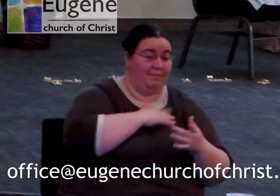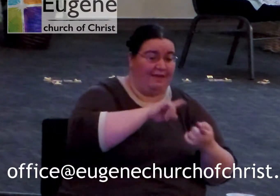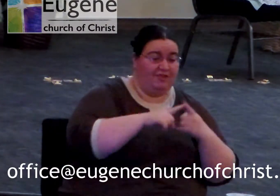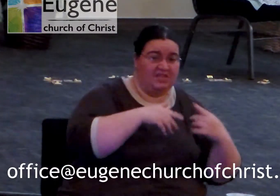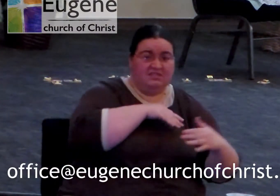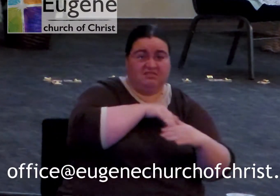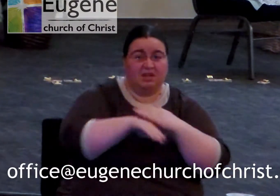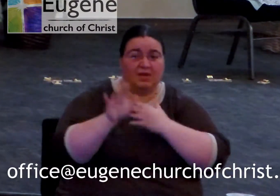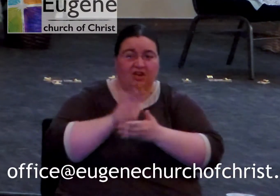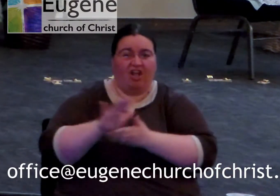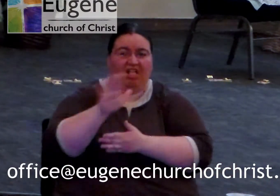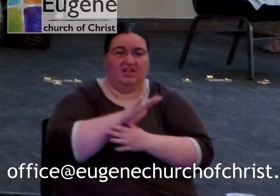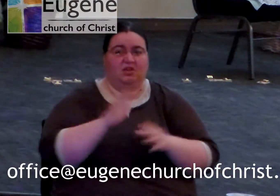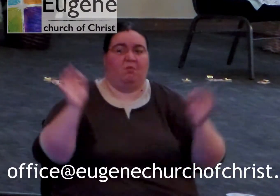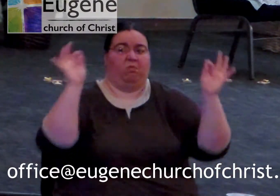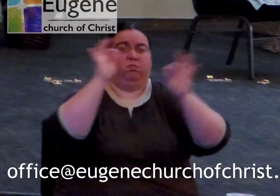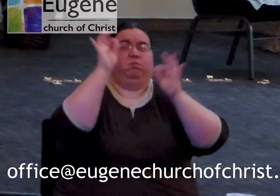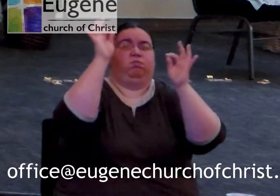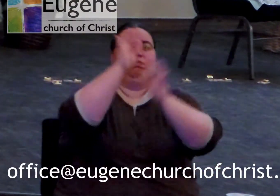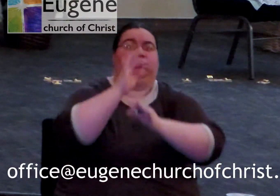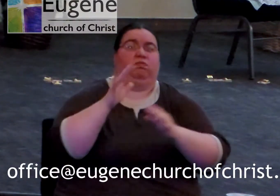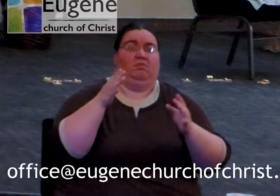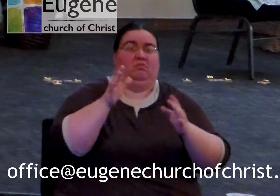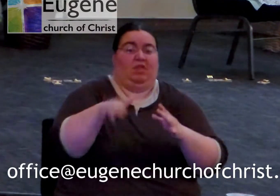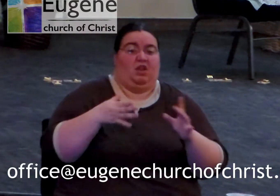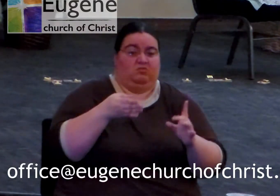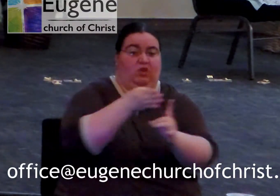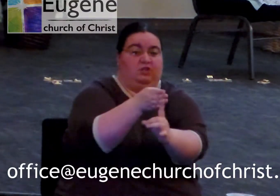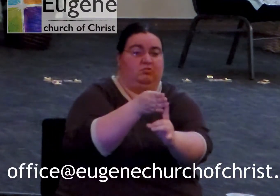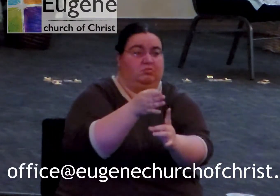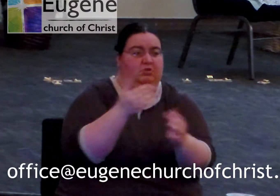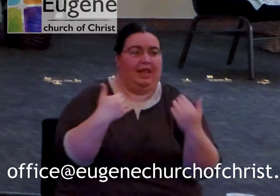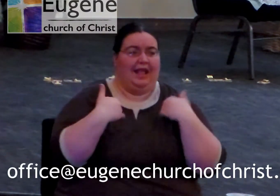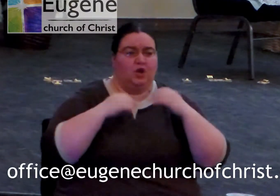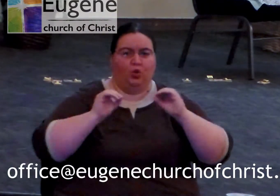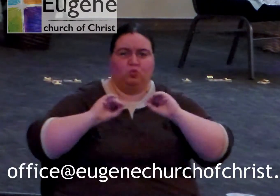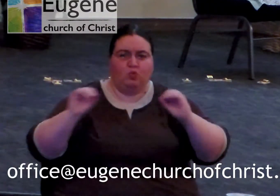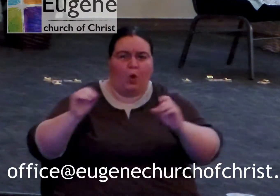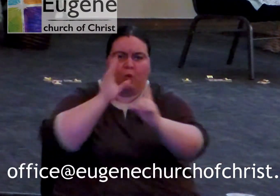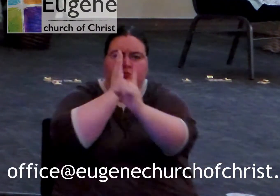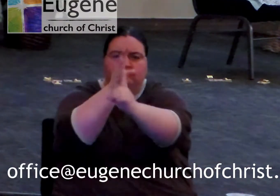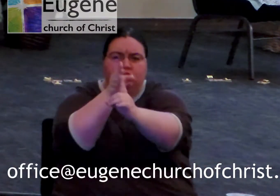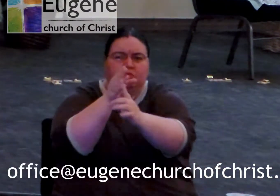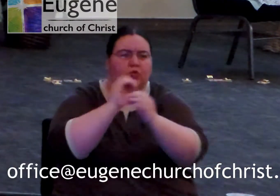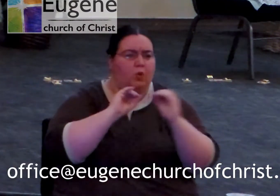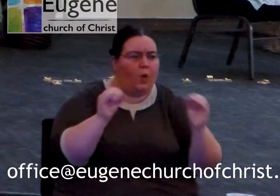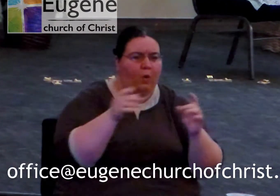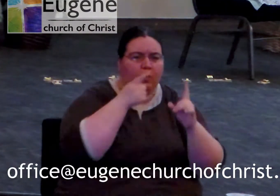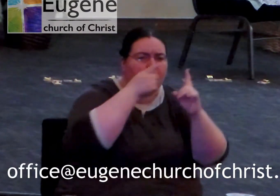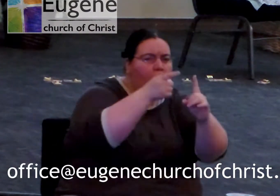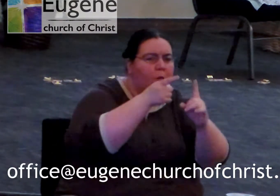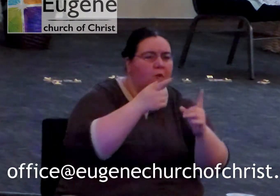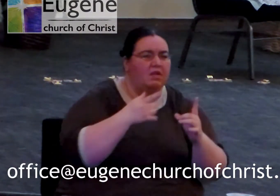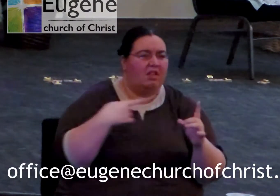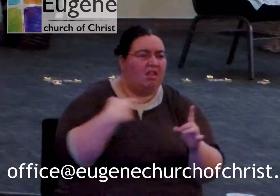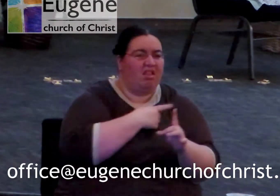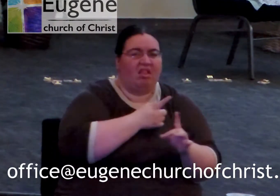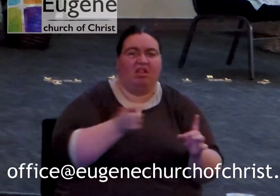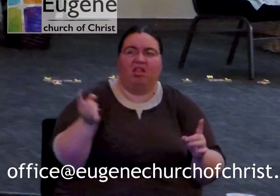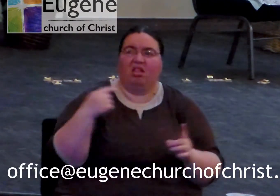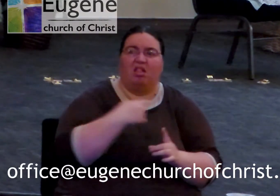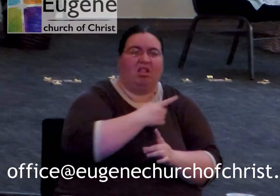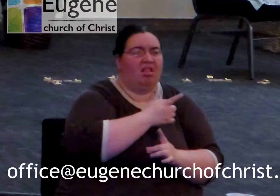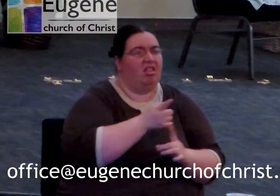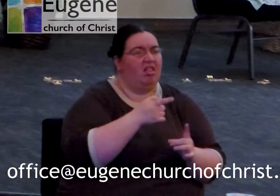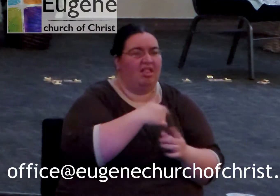understandable. But what ended up happening is this aimless wandering, because there was no direction, put them in some kind of weird situations financially and with their